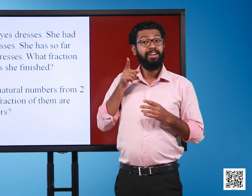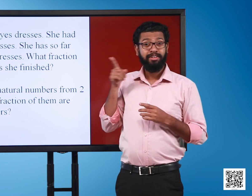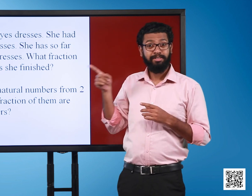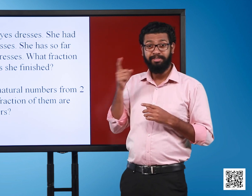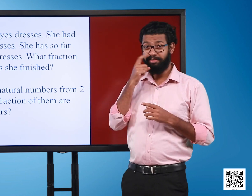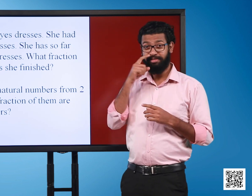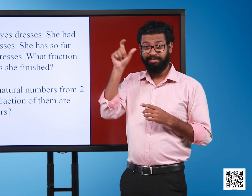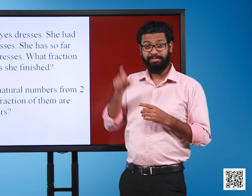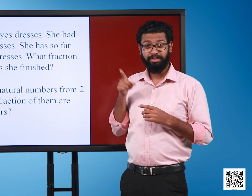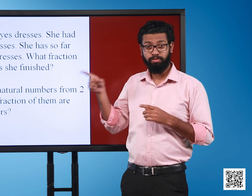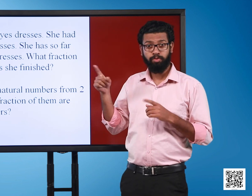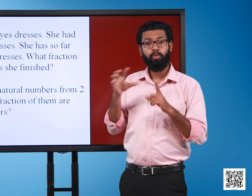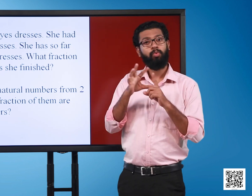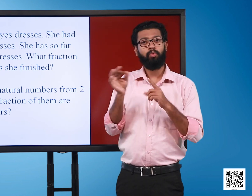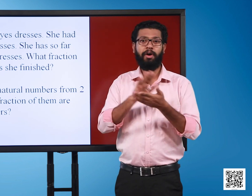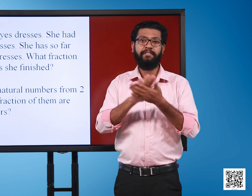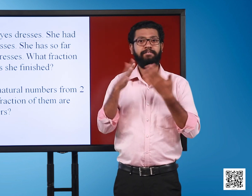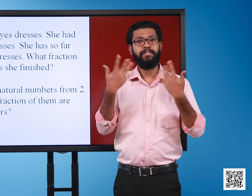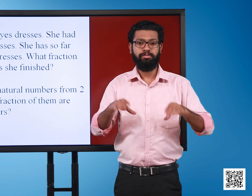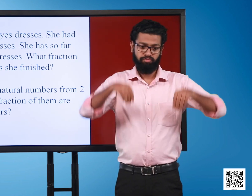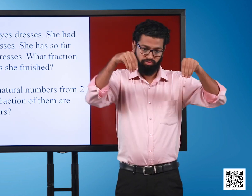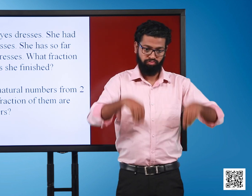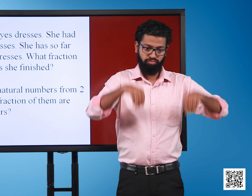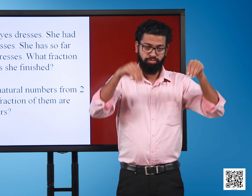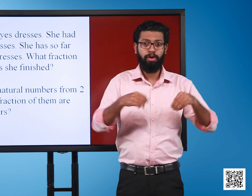She has so far finished 20 dresses.